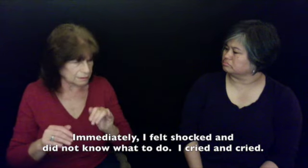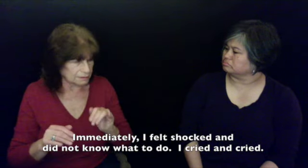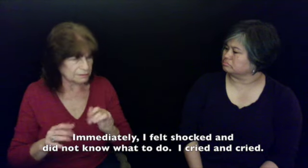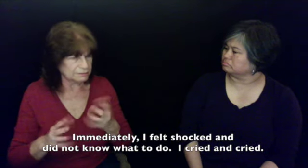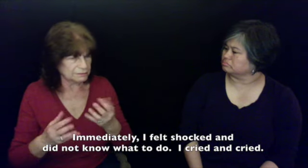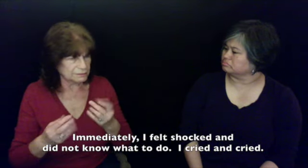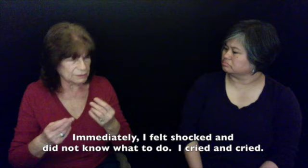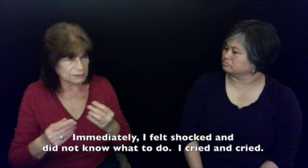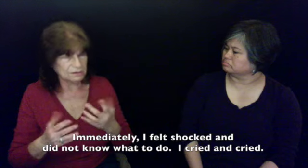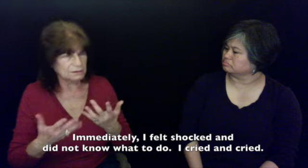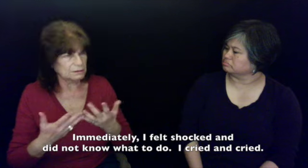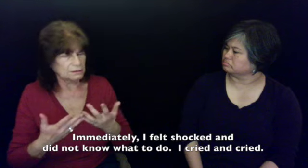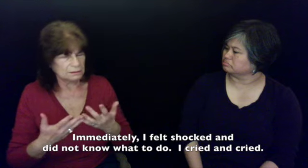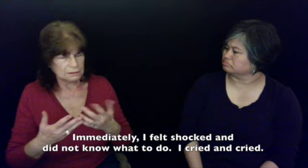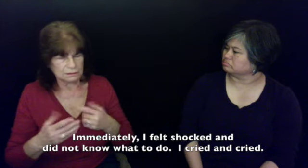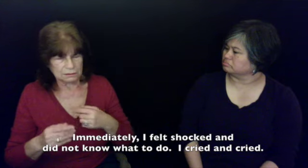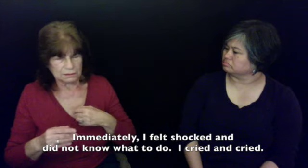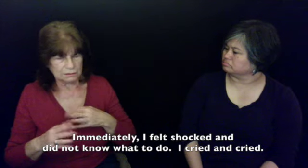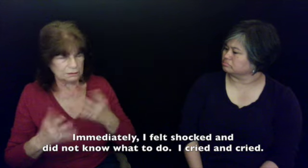I cried and I cried.